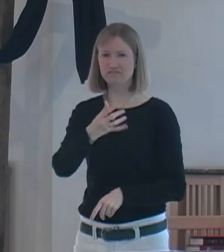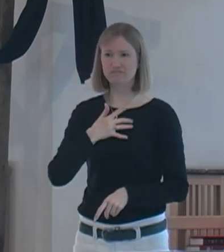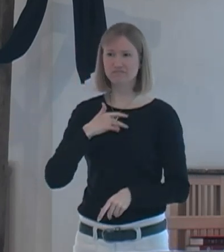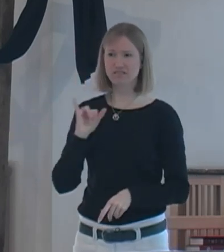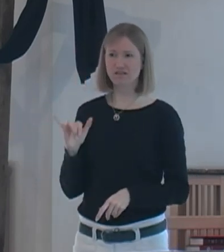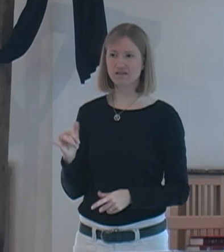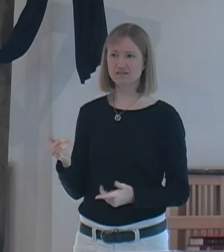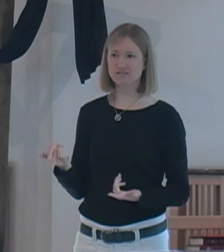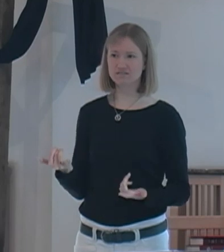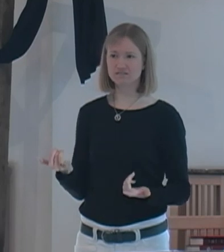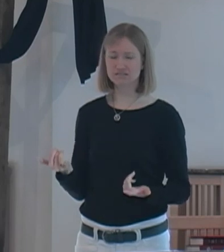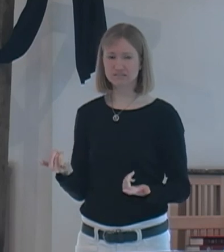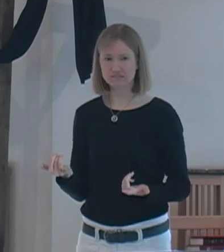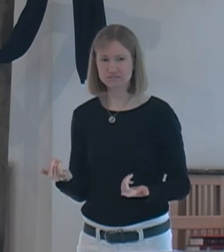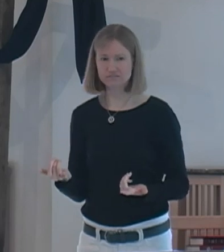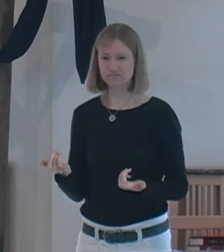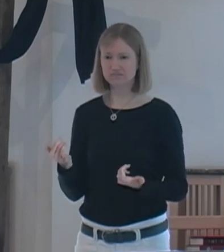not only been seen but not welcomed.